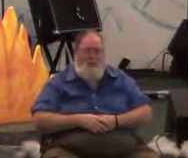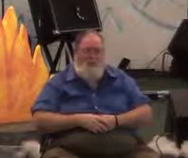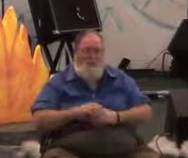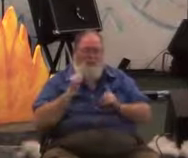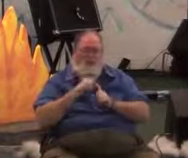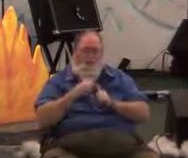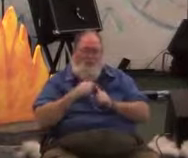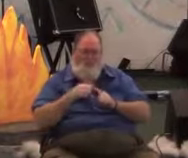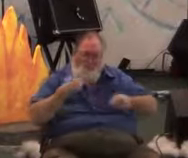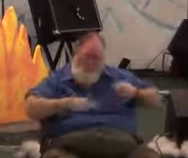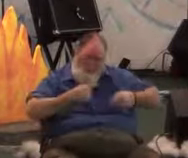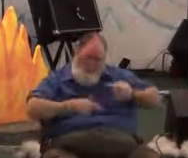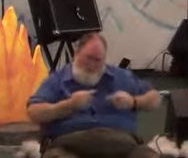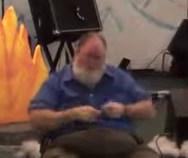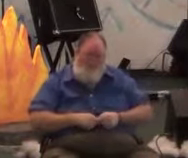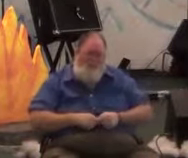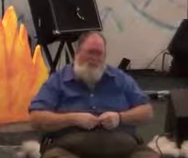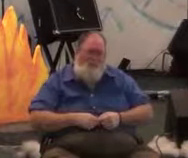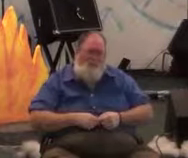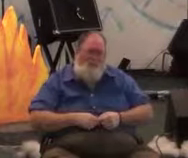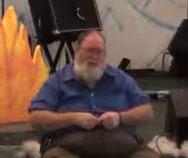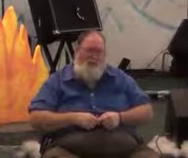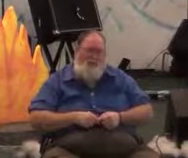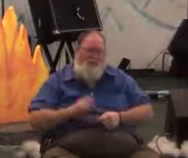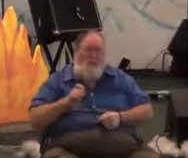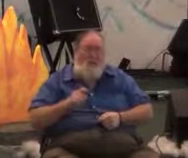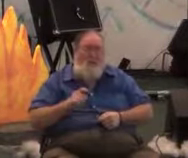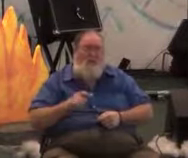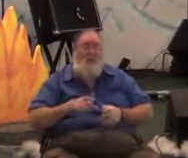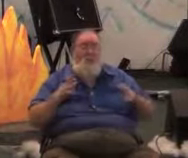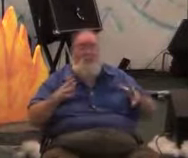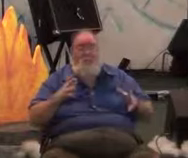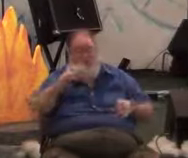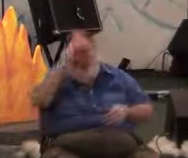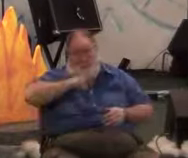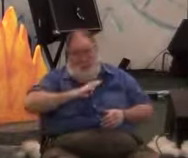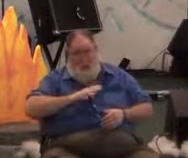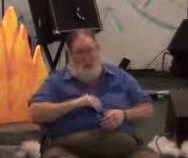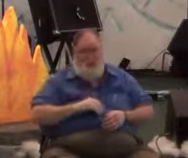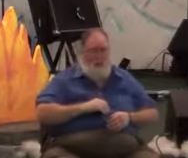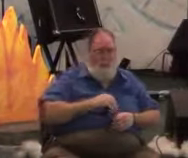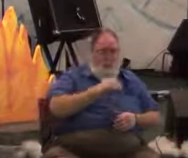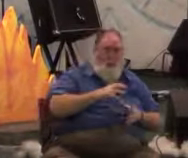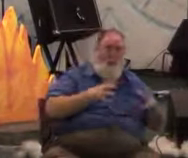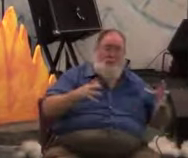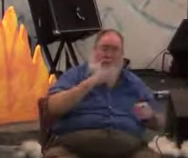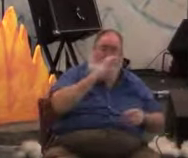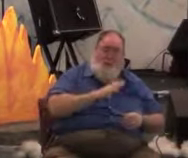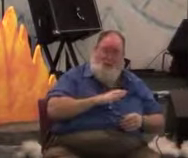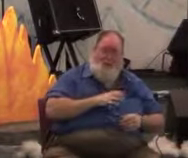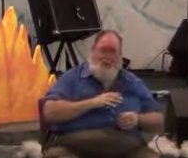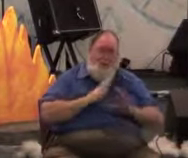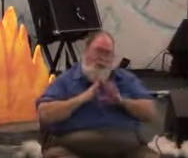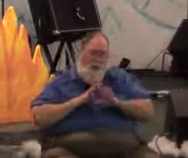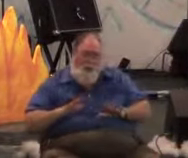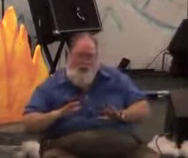Fools quarrel. And it takes a big man or a big woman to just be quiet